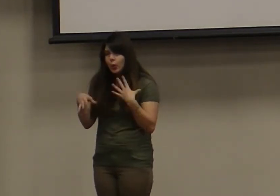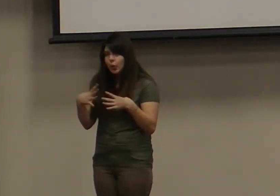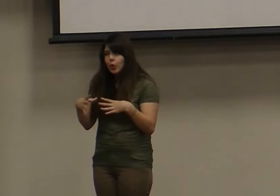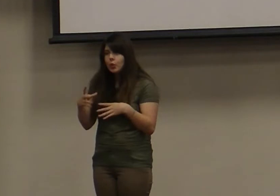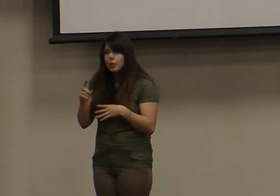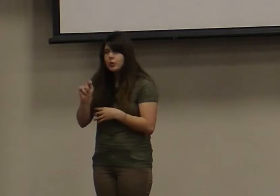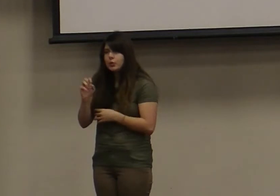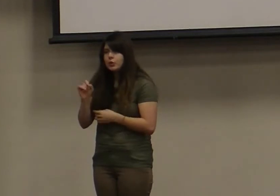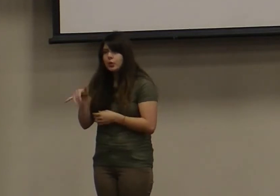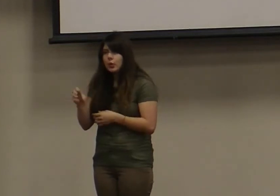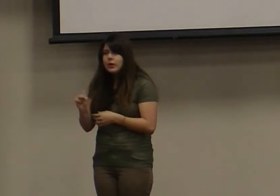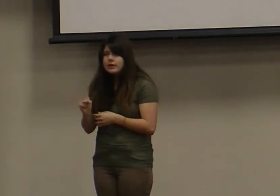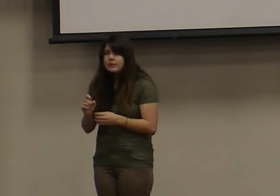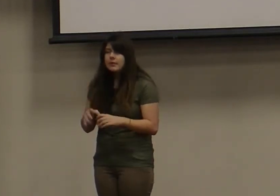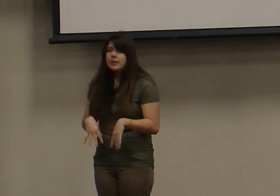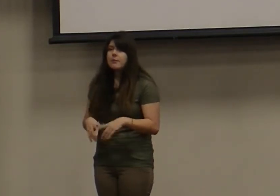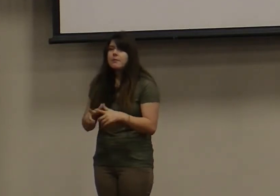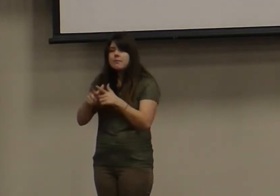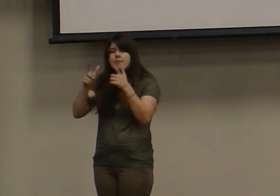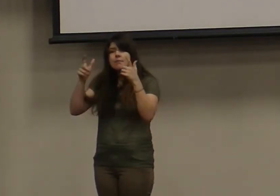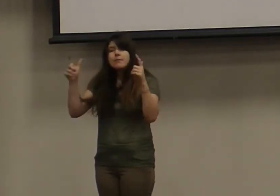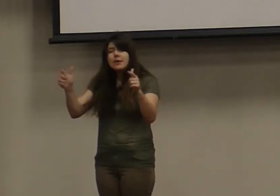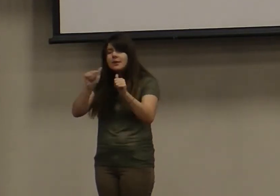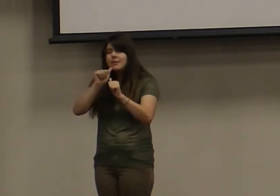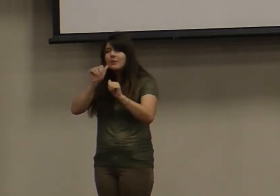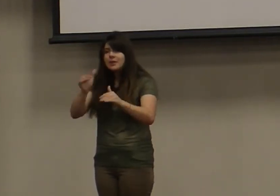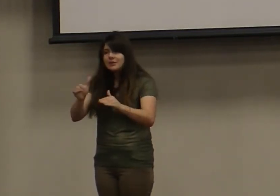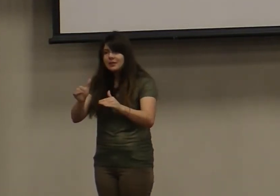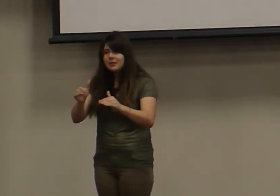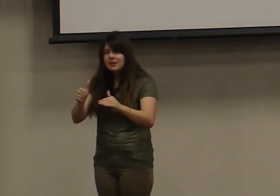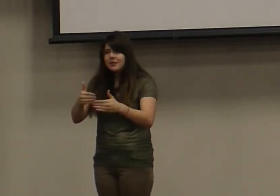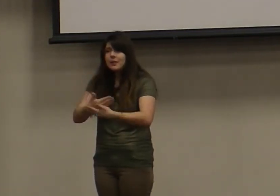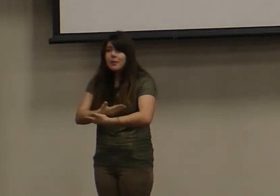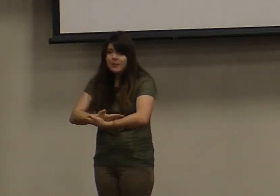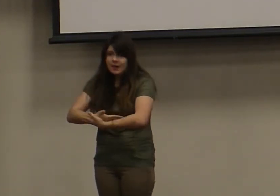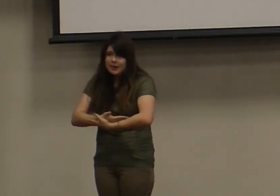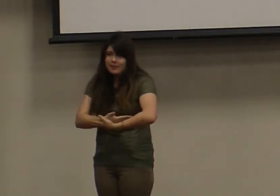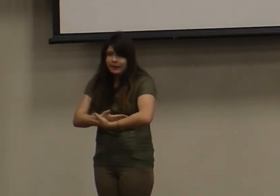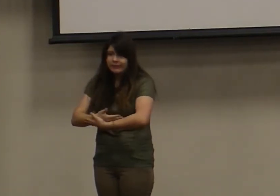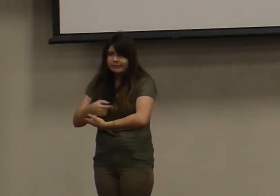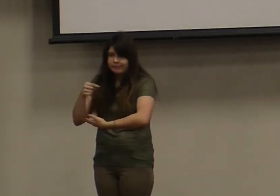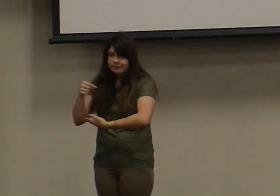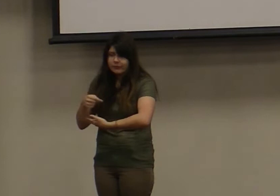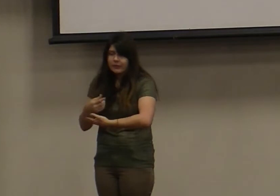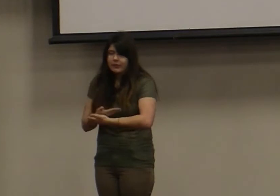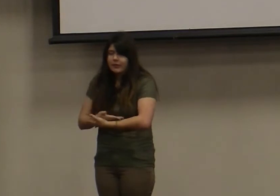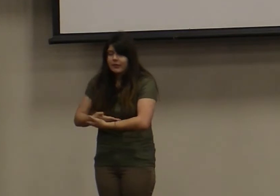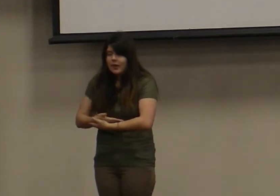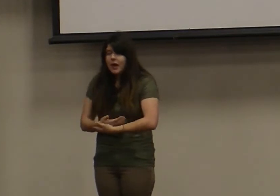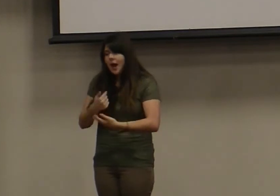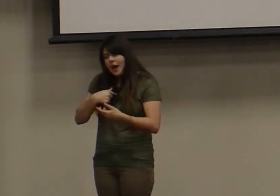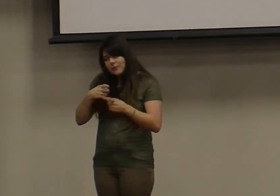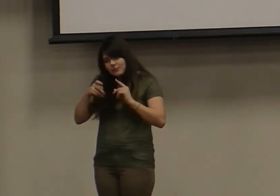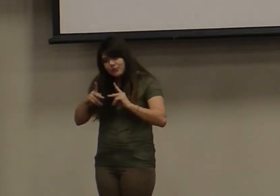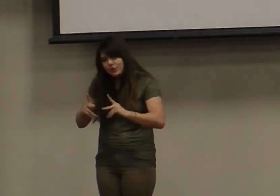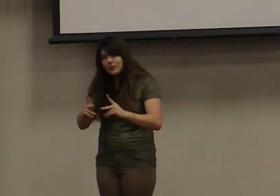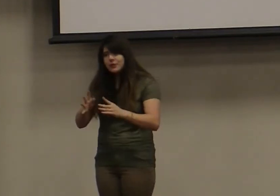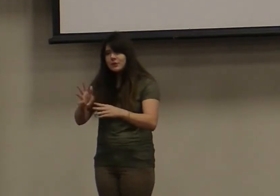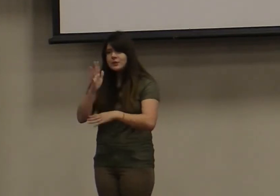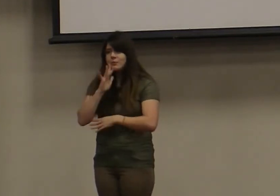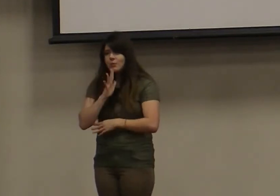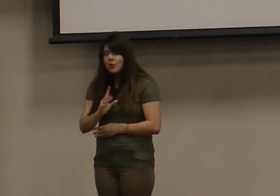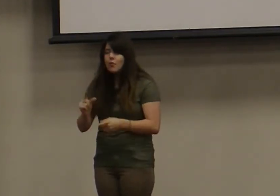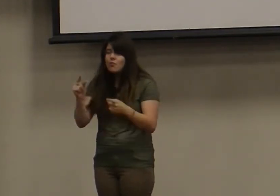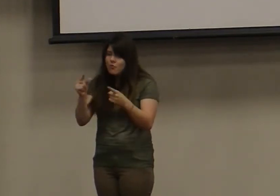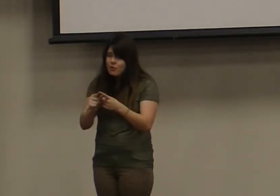the biggest and the best blessing, the baby in the arms. I was privileged to speak words of praise and